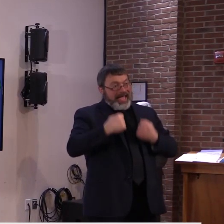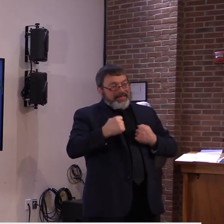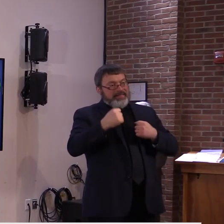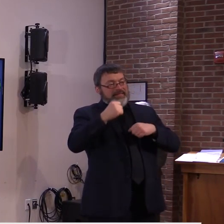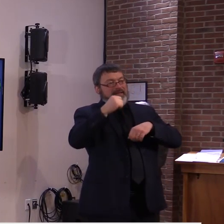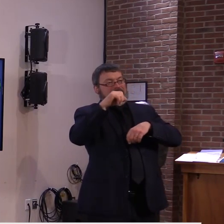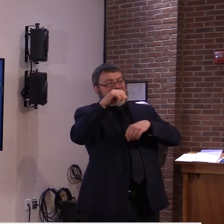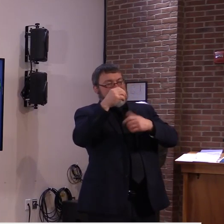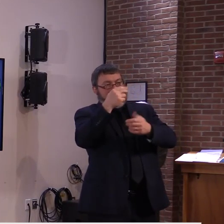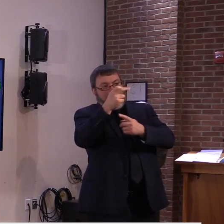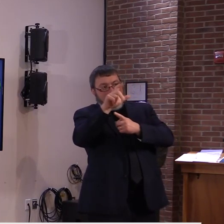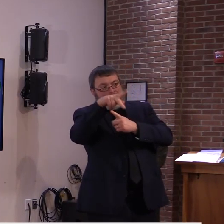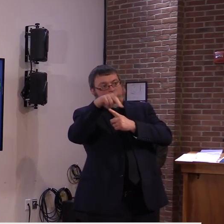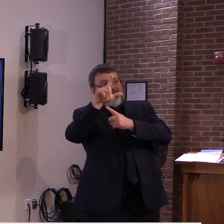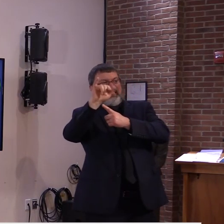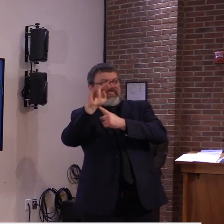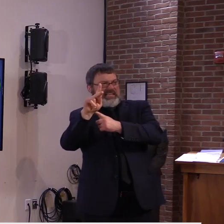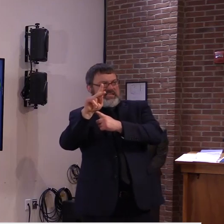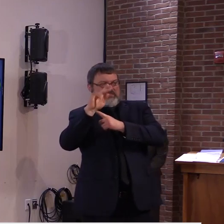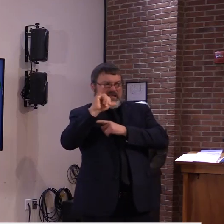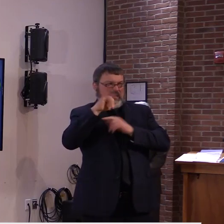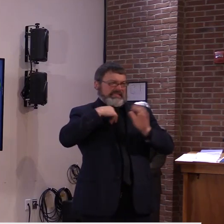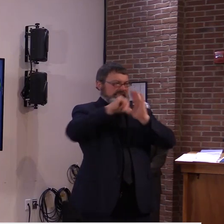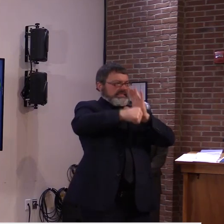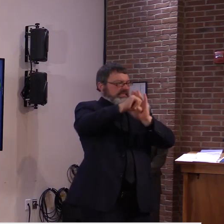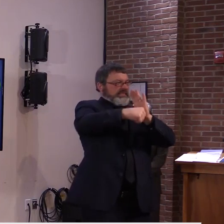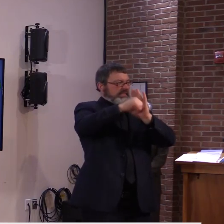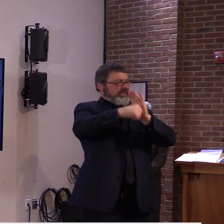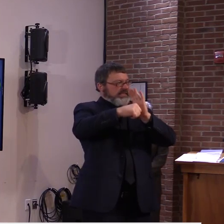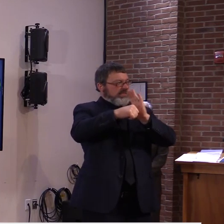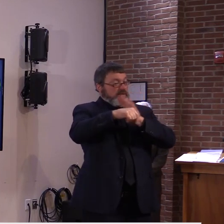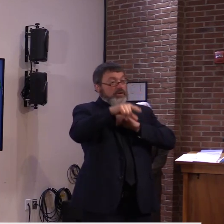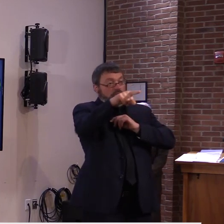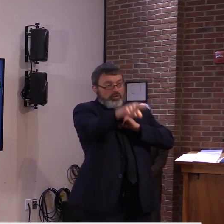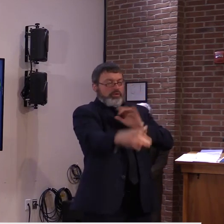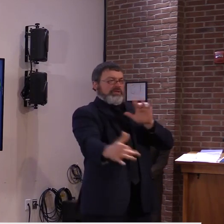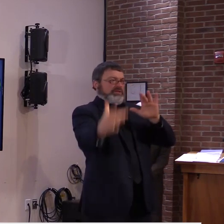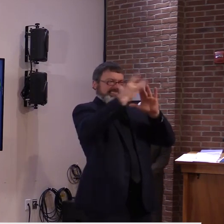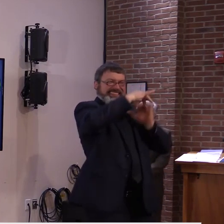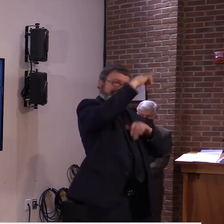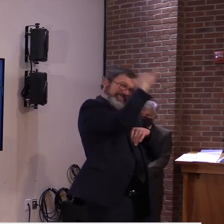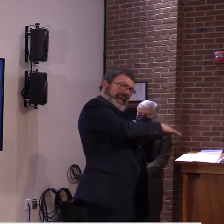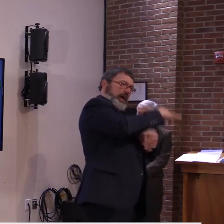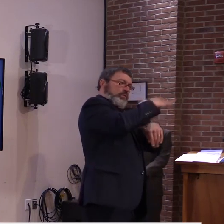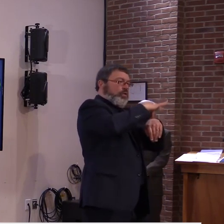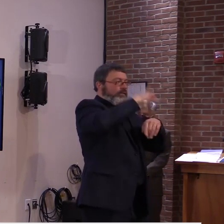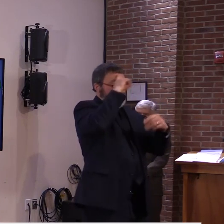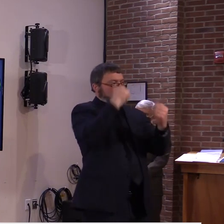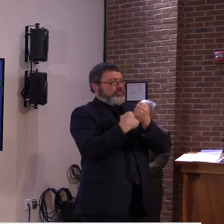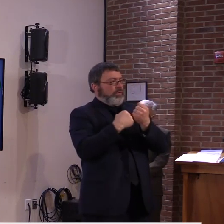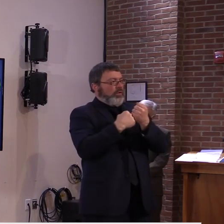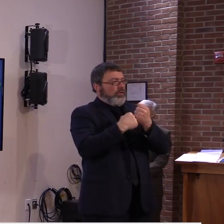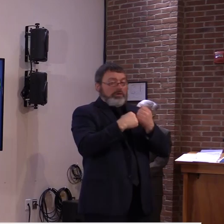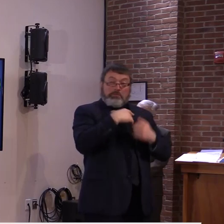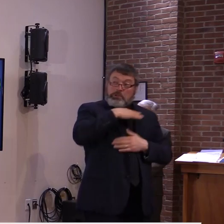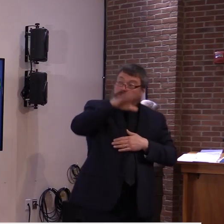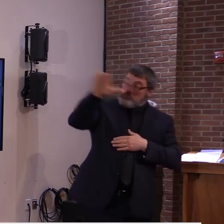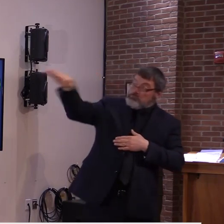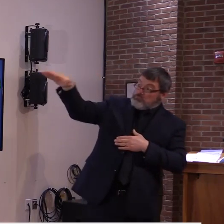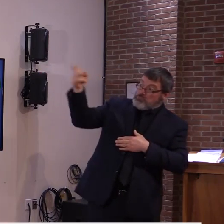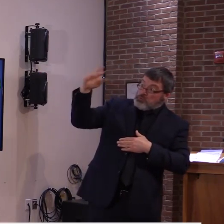is why the Vermont Department of Mental Health or Department of Health have advanced Vermont Health Link. We want to ensure that Vermonters